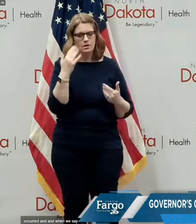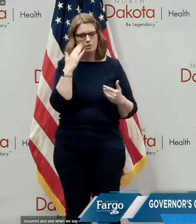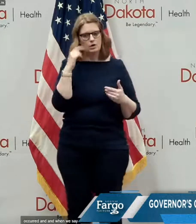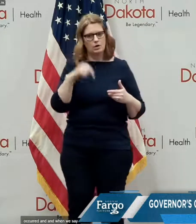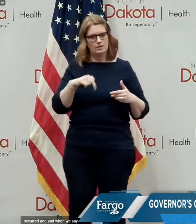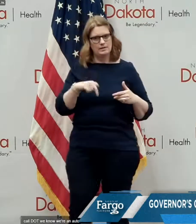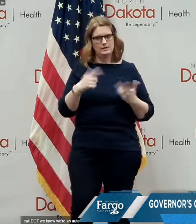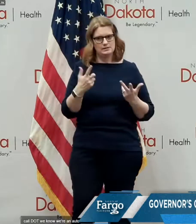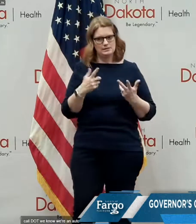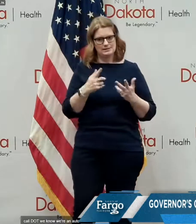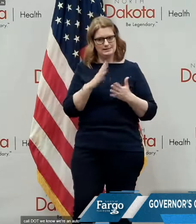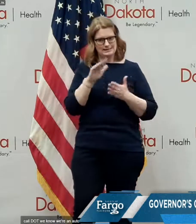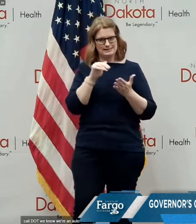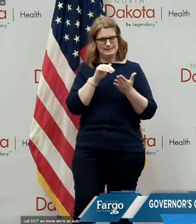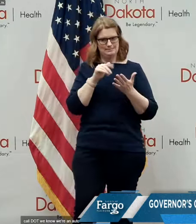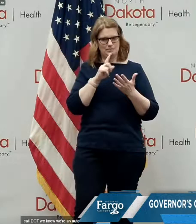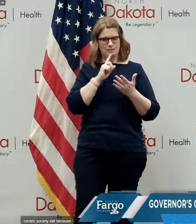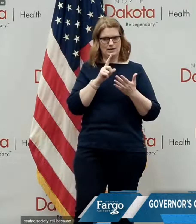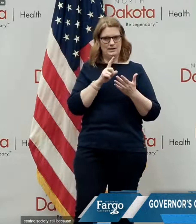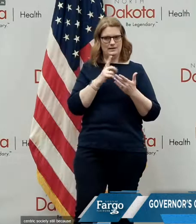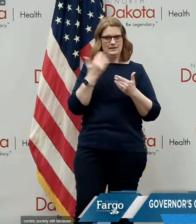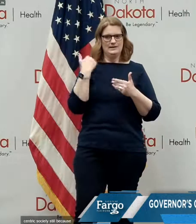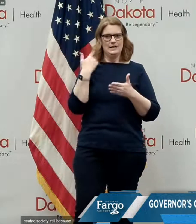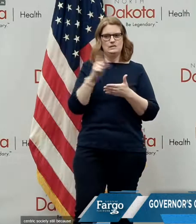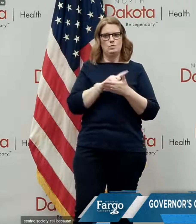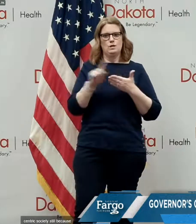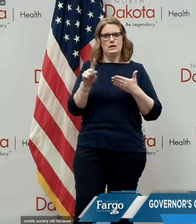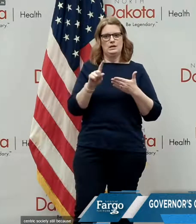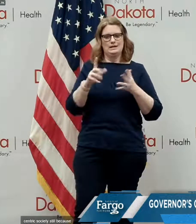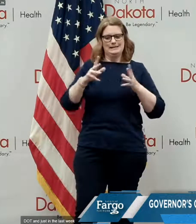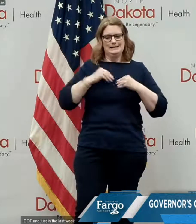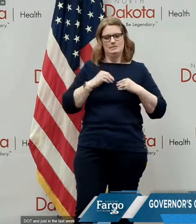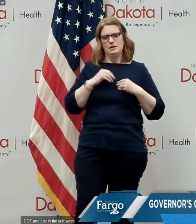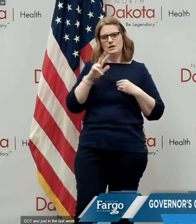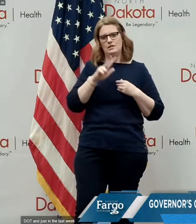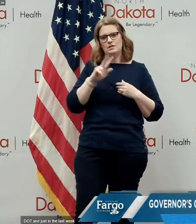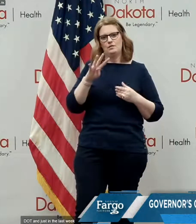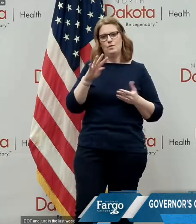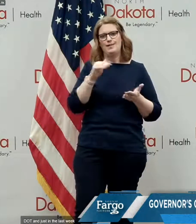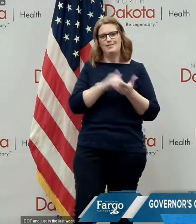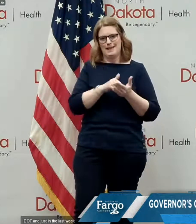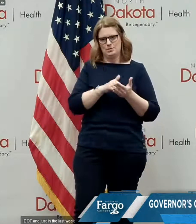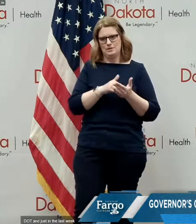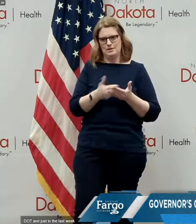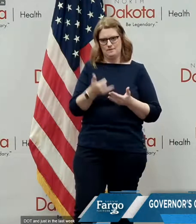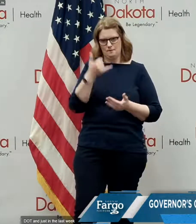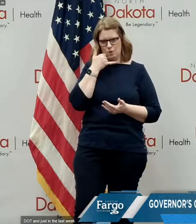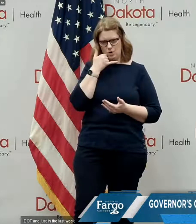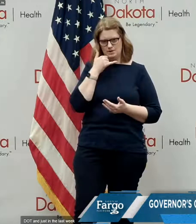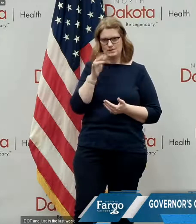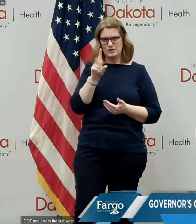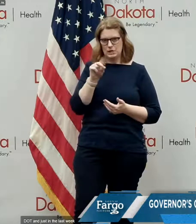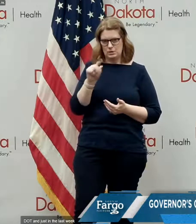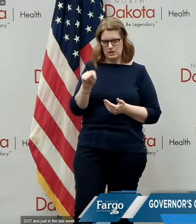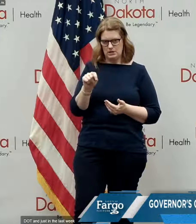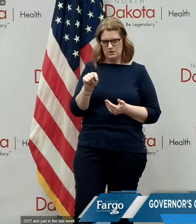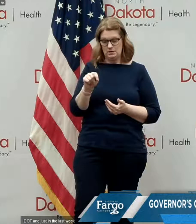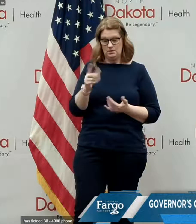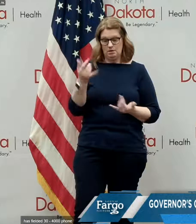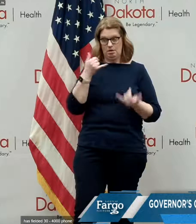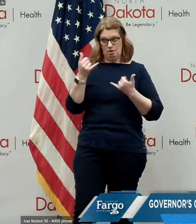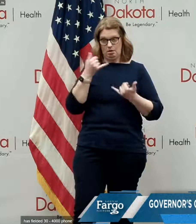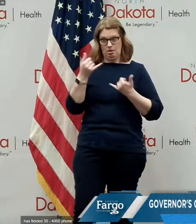society still, because DOT, and just in the last weeks, has fielded 34,000 phone calls. So